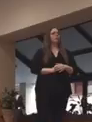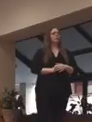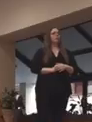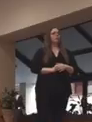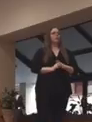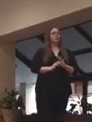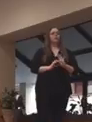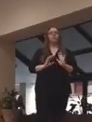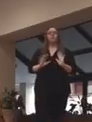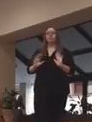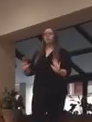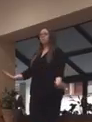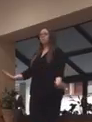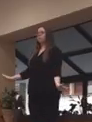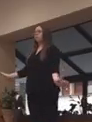it.